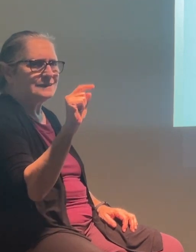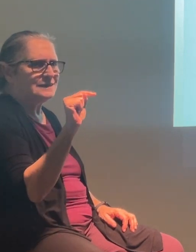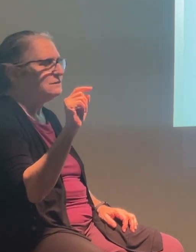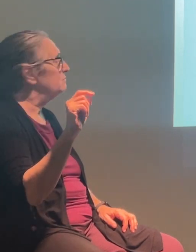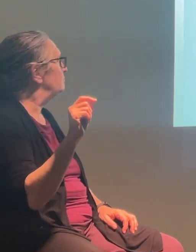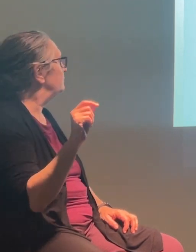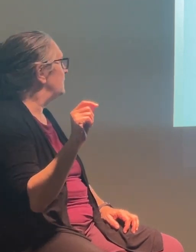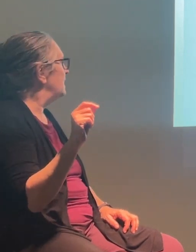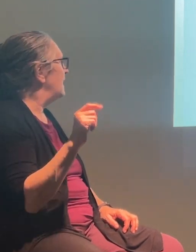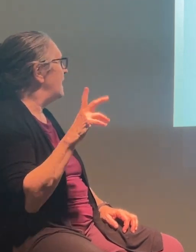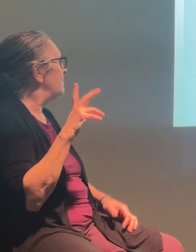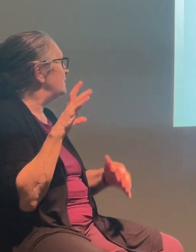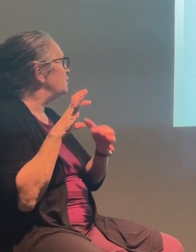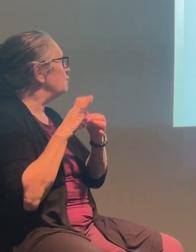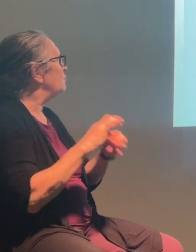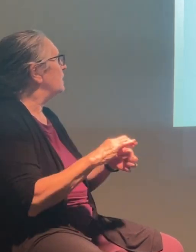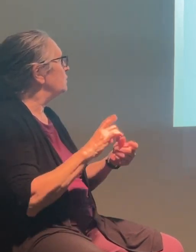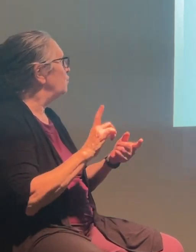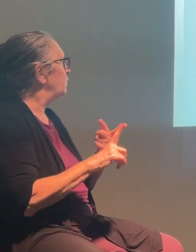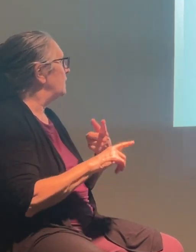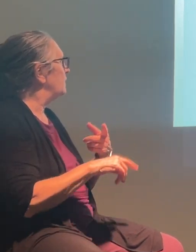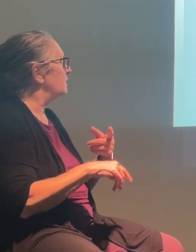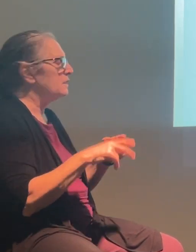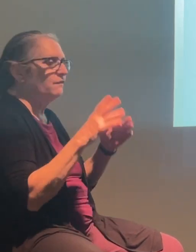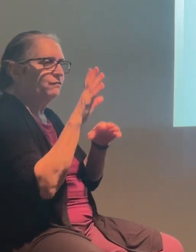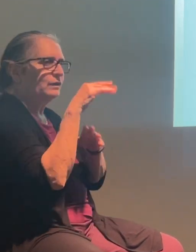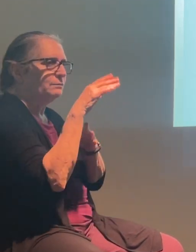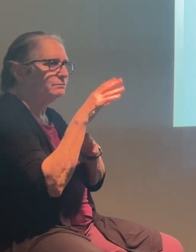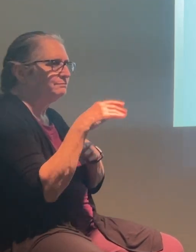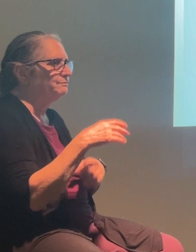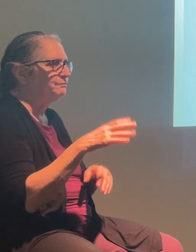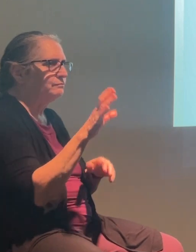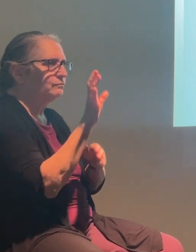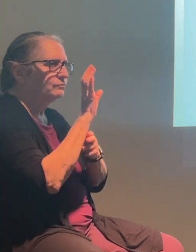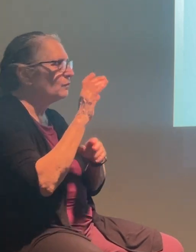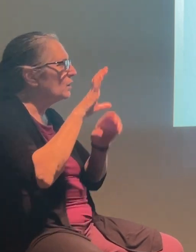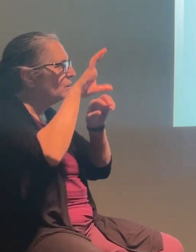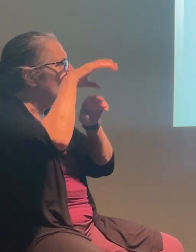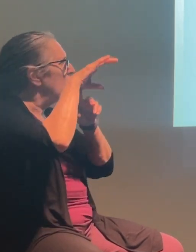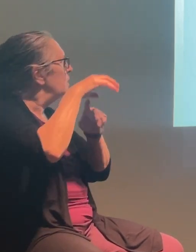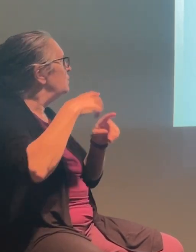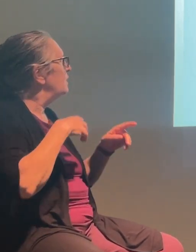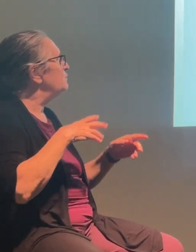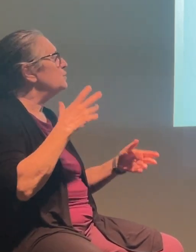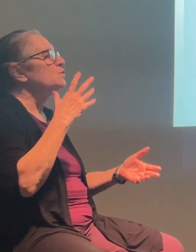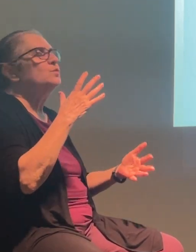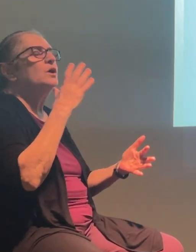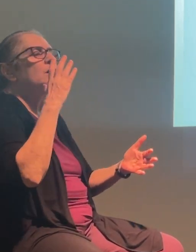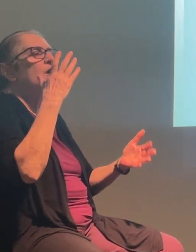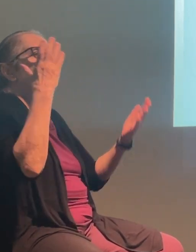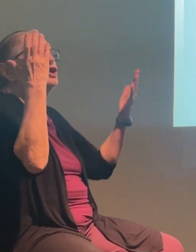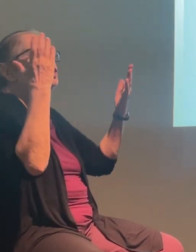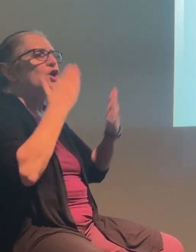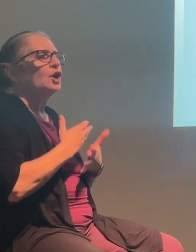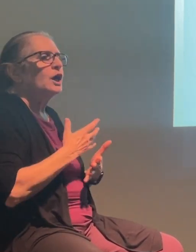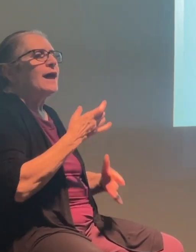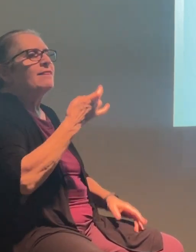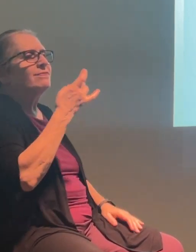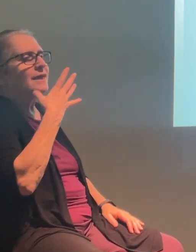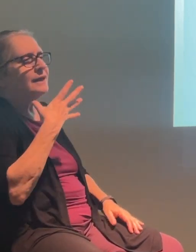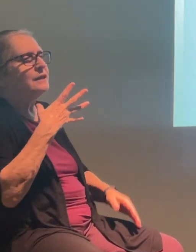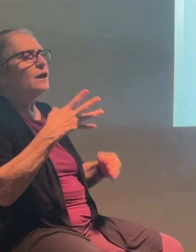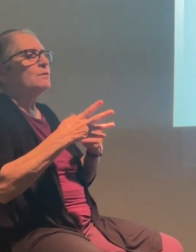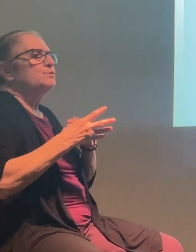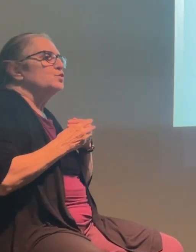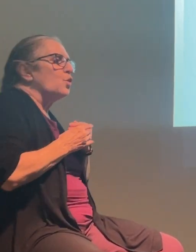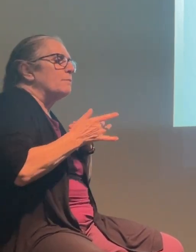influence with filming. You know, very large light. So you have to do dark and light, absorbing, reflecting. So this is why in